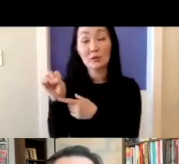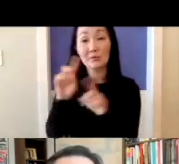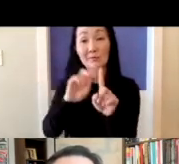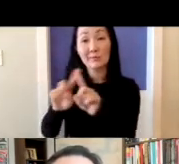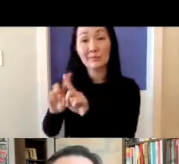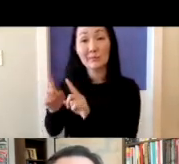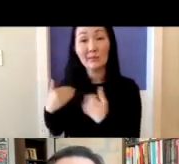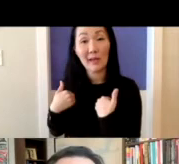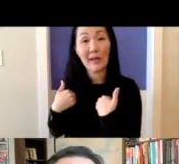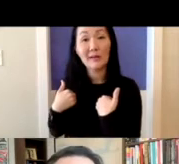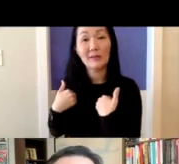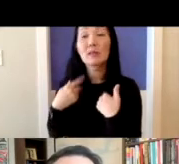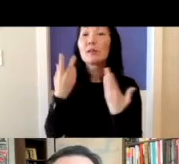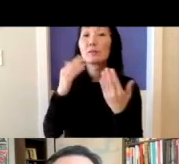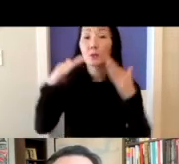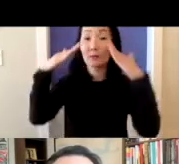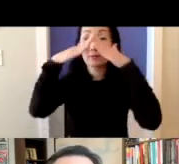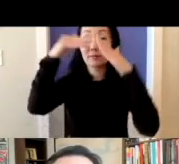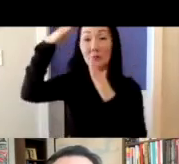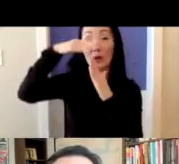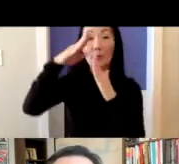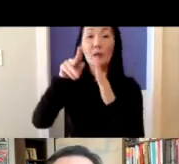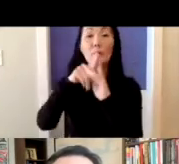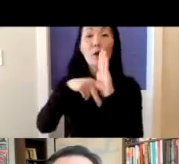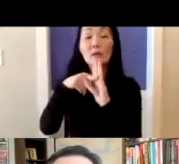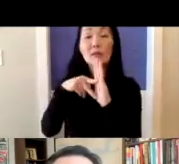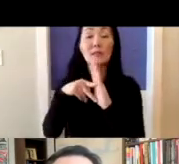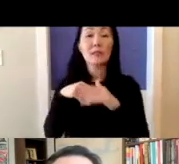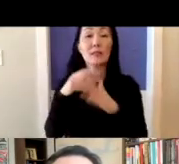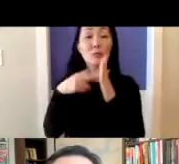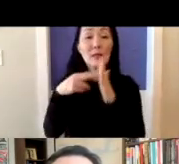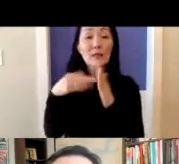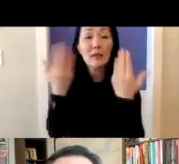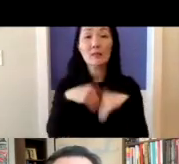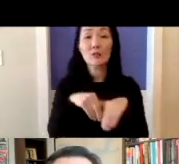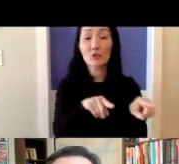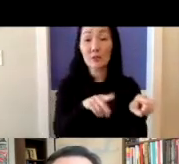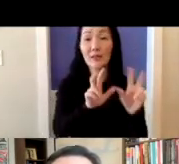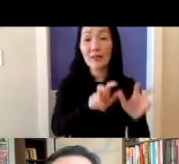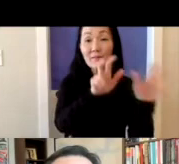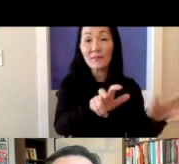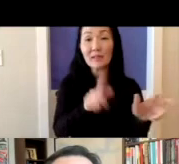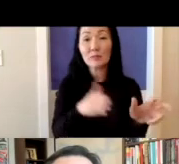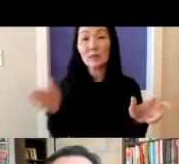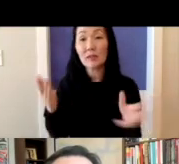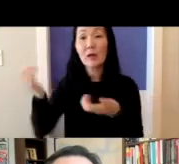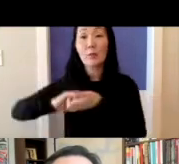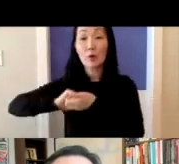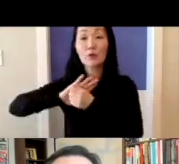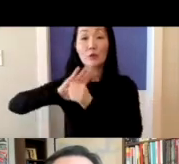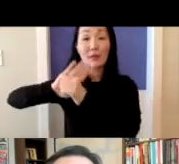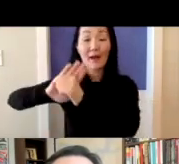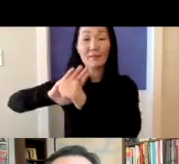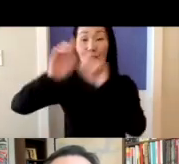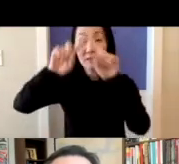they're one of policy and regulation, partnership and advocacy, and investment. At that, it may not. The city itself may